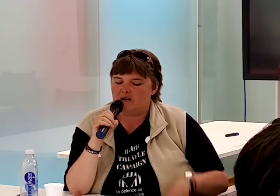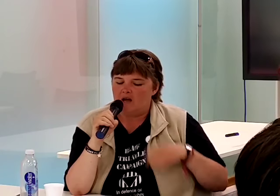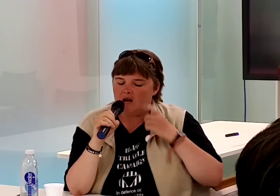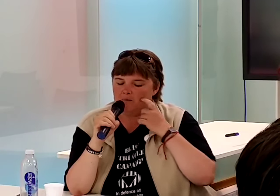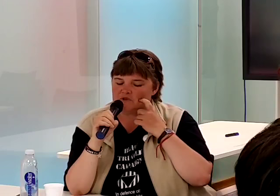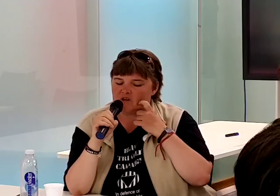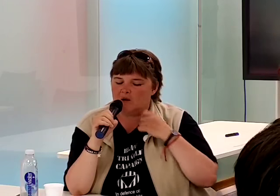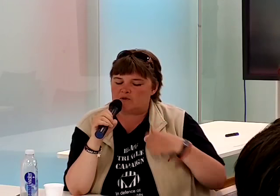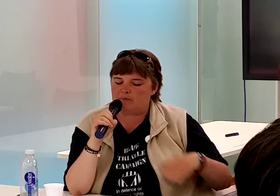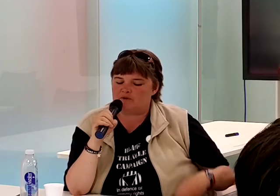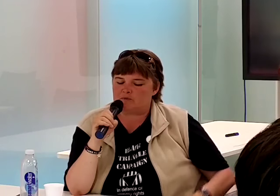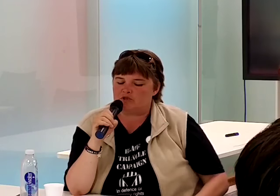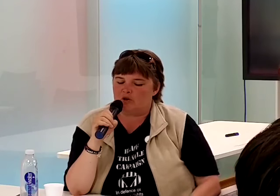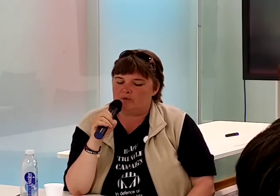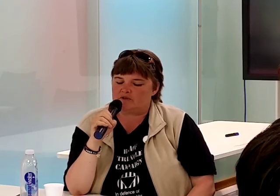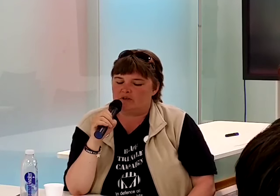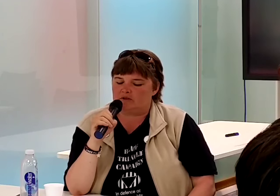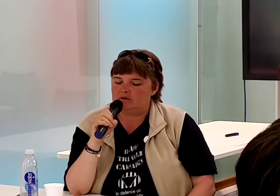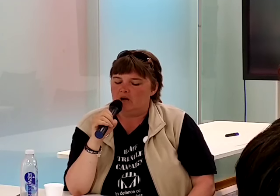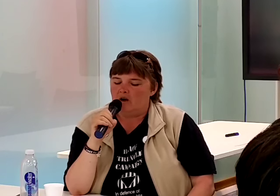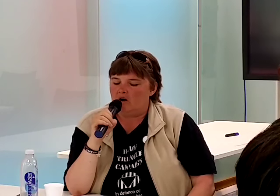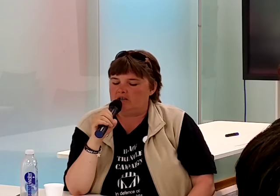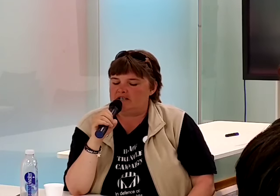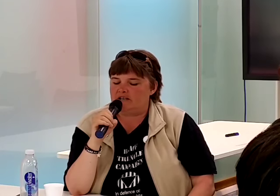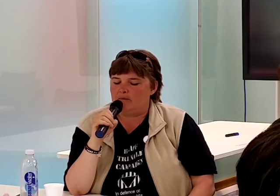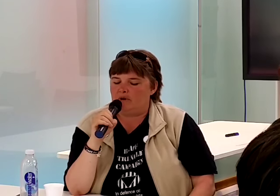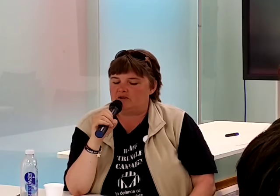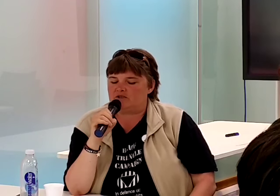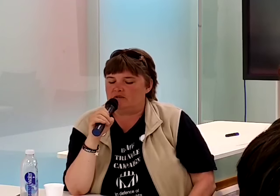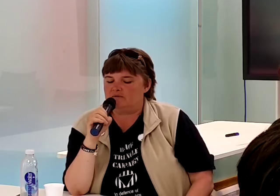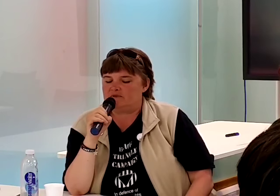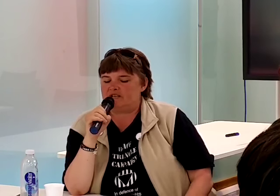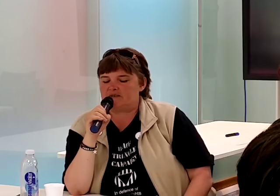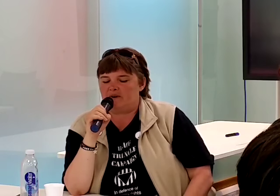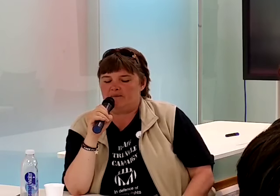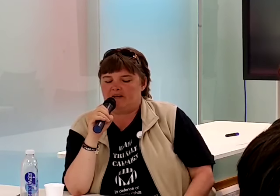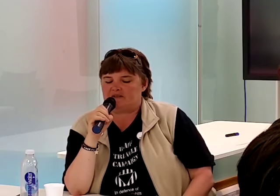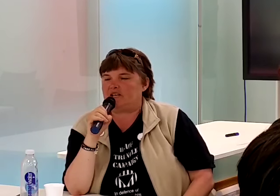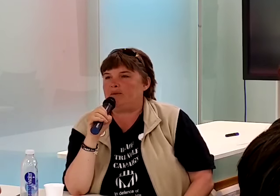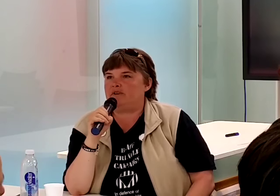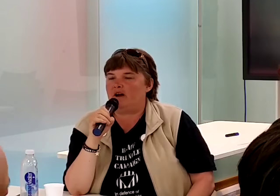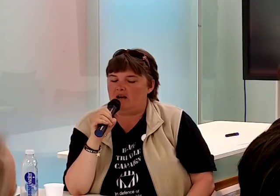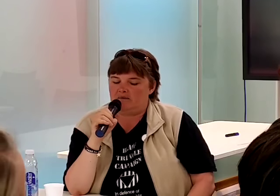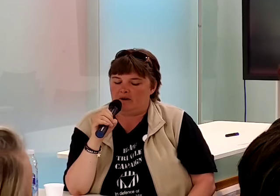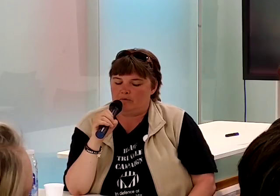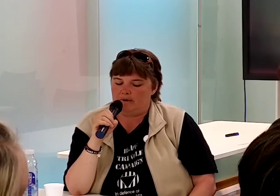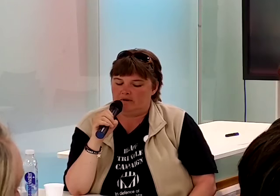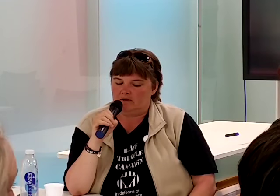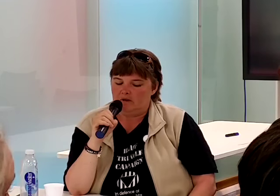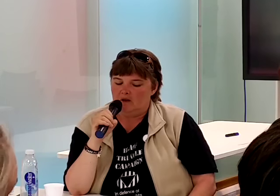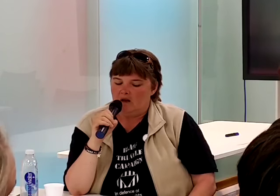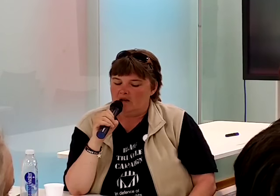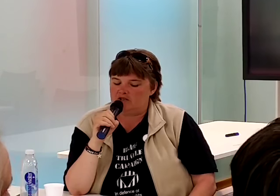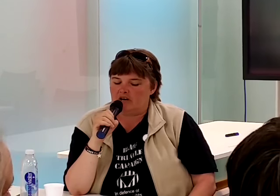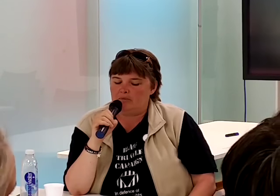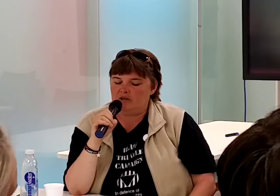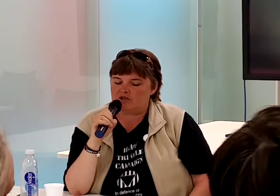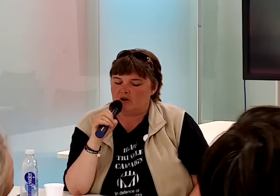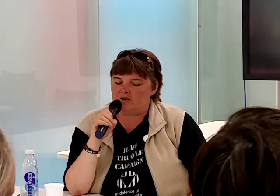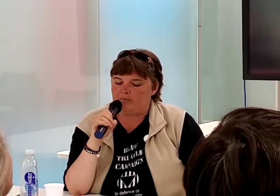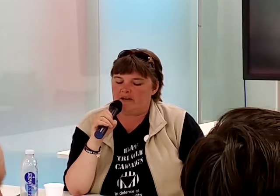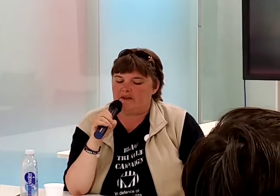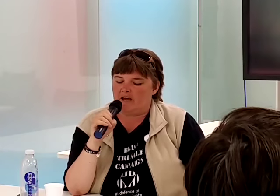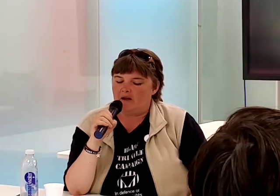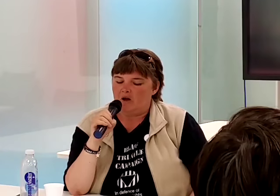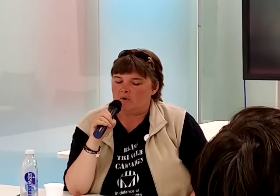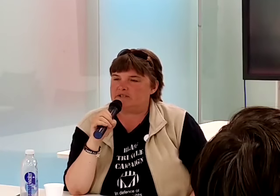people's rights, and was co-sponsored with John McDonough on EDM motion 658 to keep the ILF open. And Jeremy